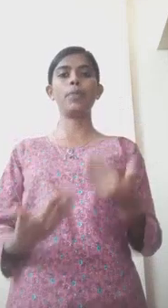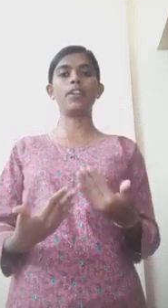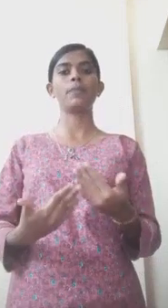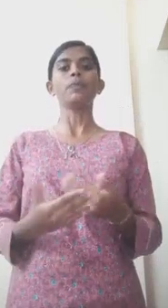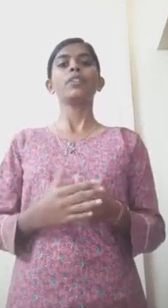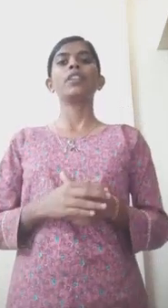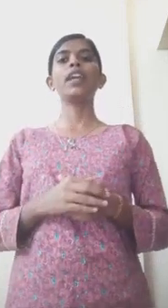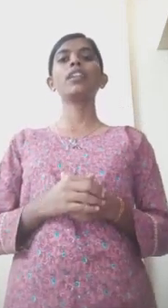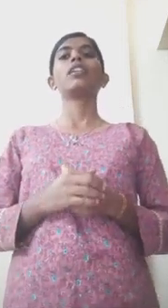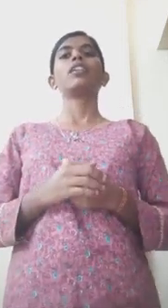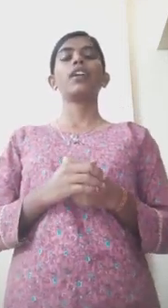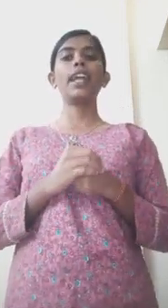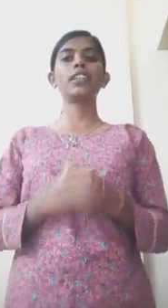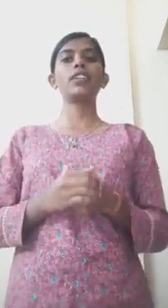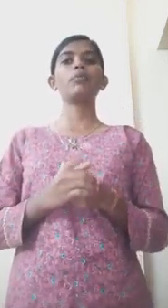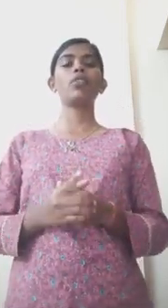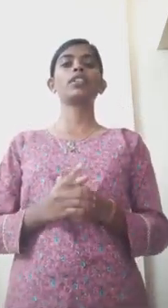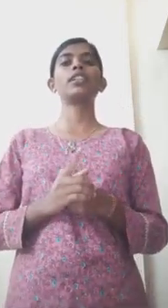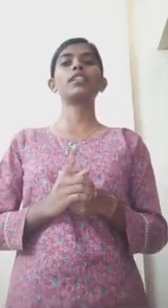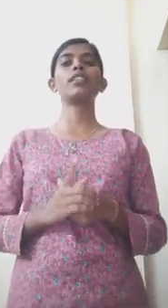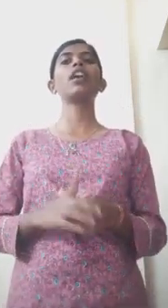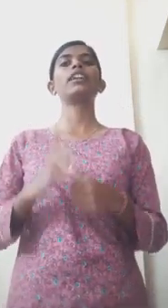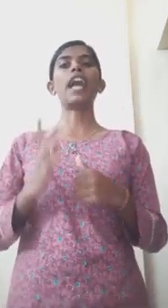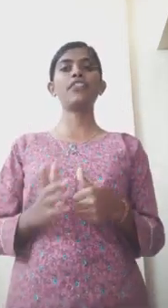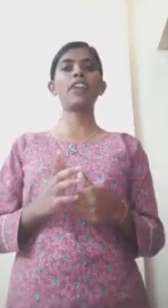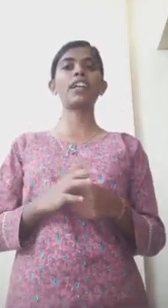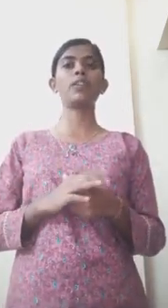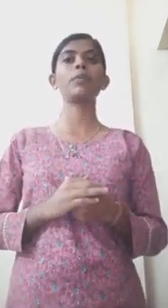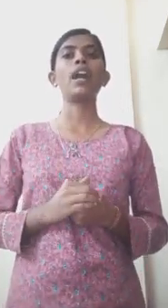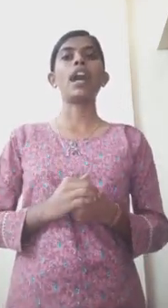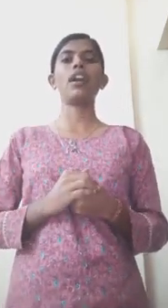blood. Then eighth important is the diaphragm.